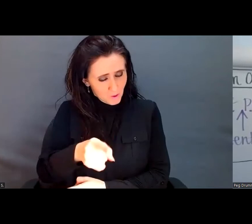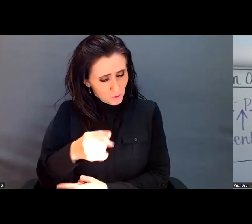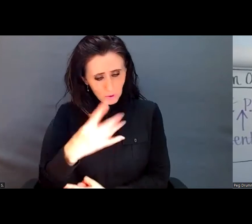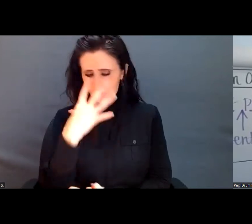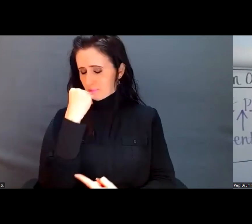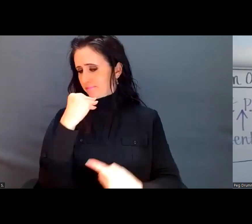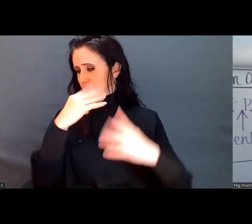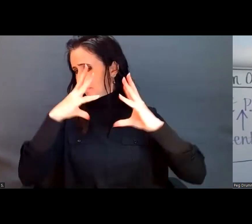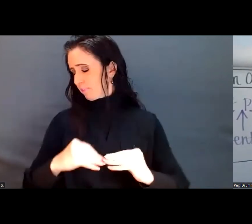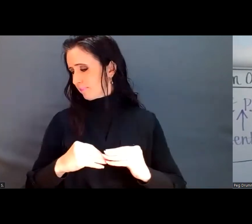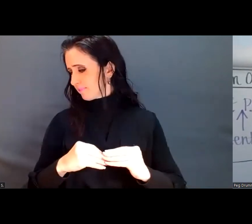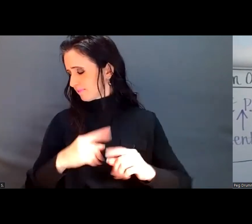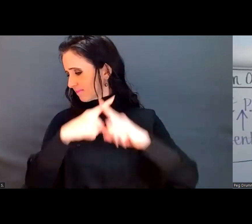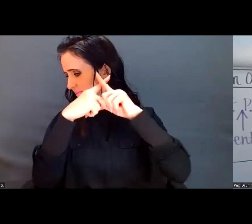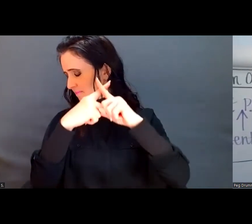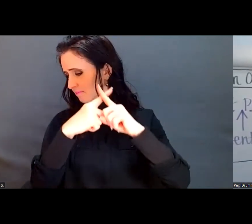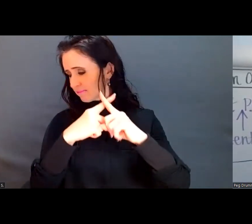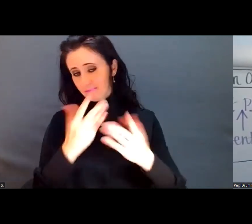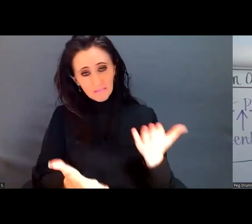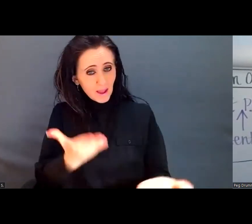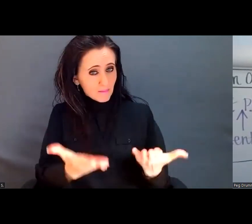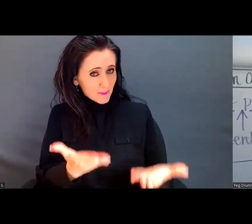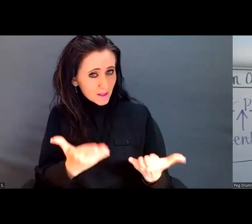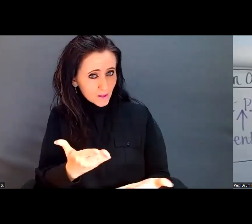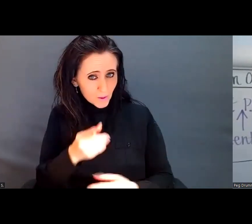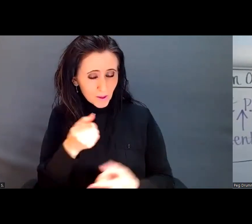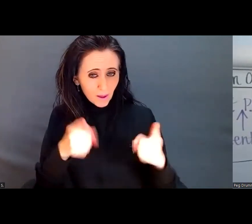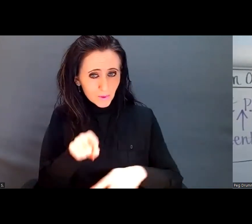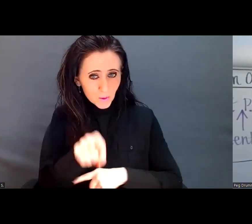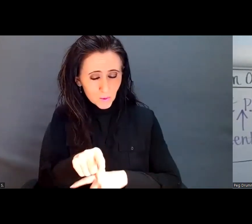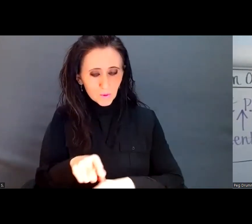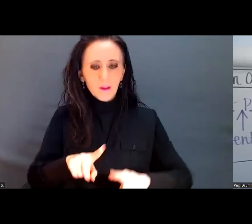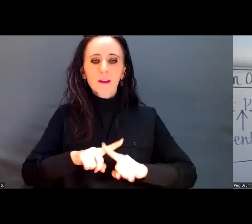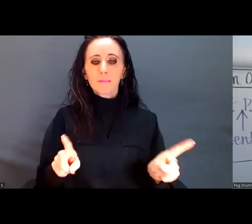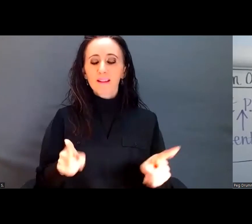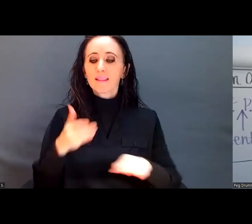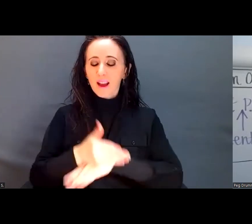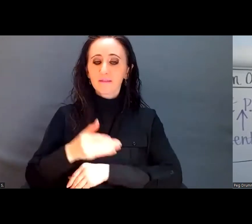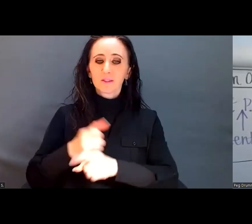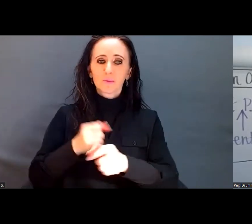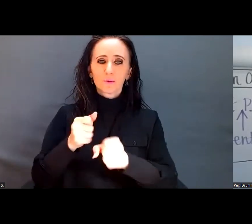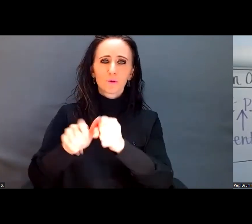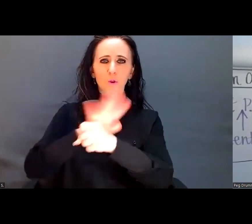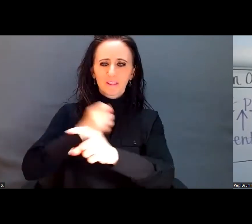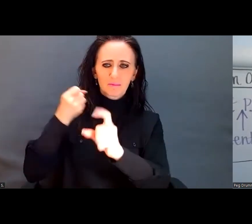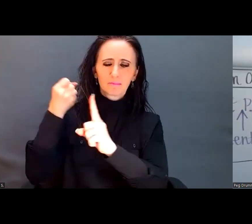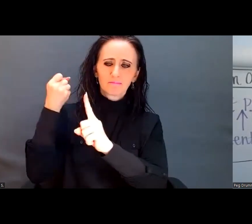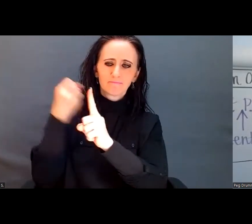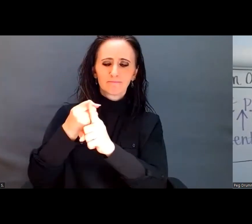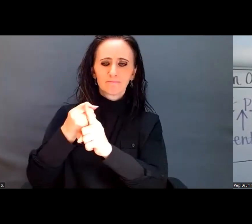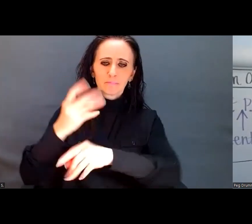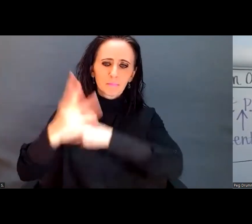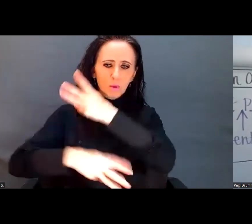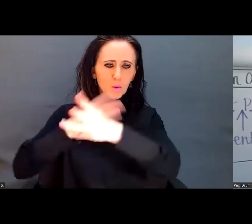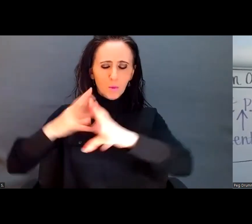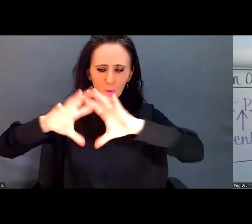initial shock of a global pandemic, figuring out how to do life and work remotely,